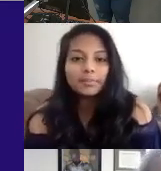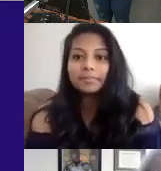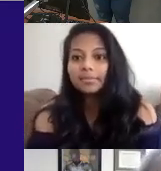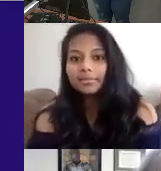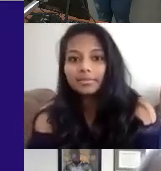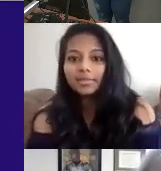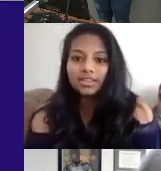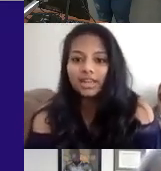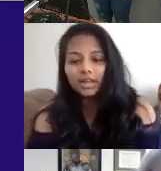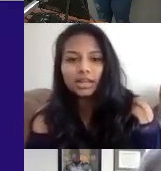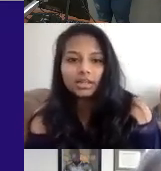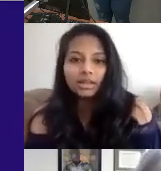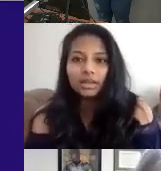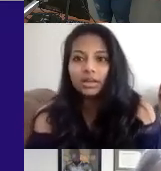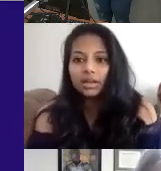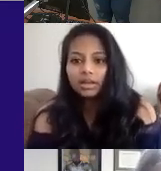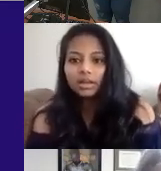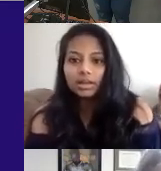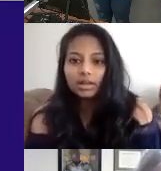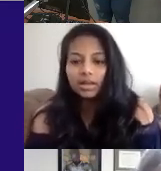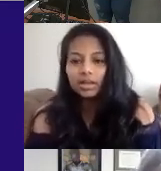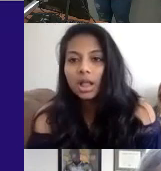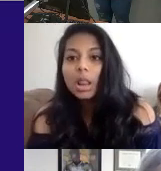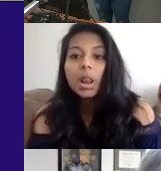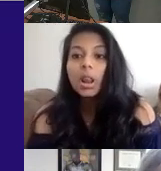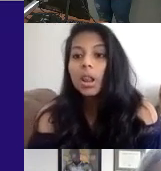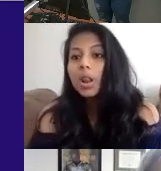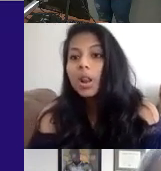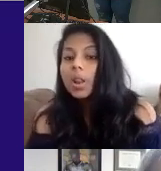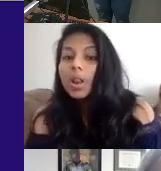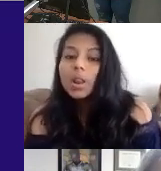Okay. Are all you guys ready?